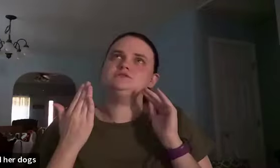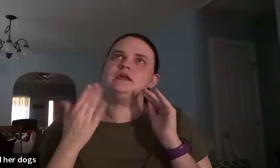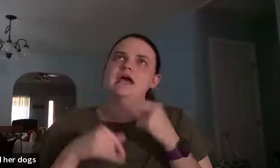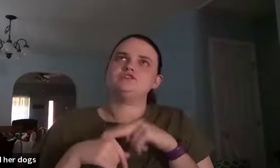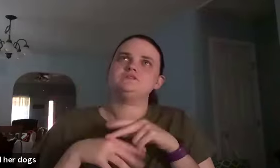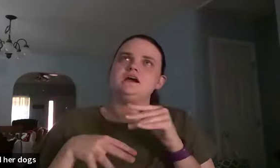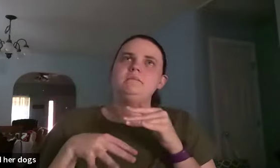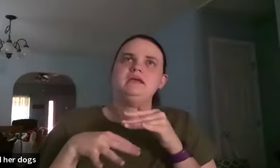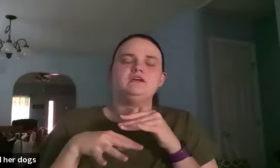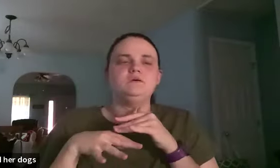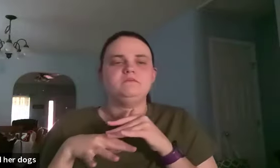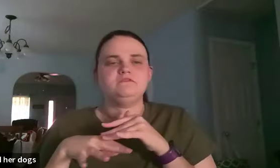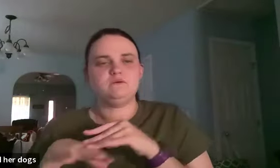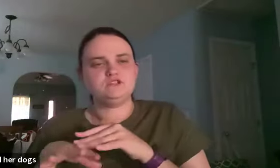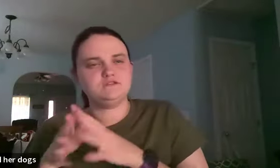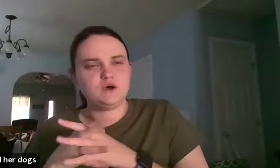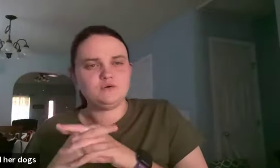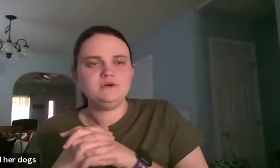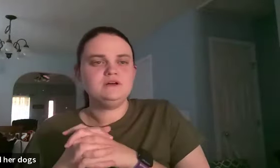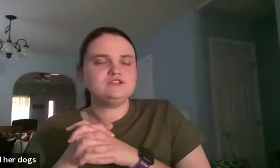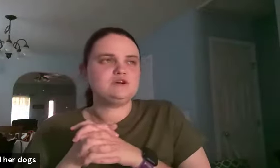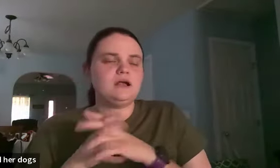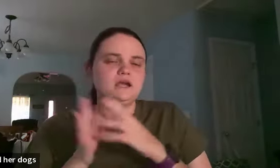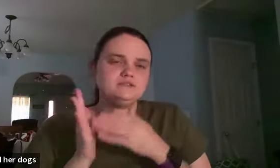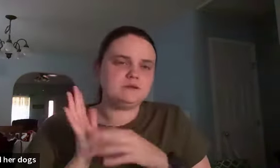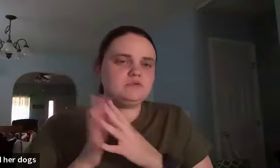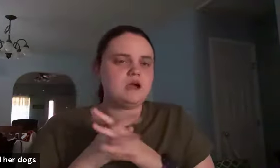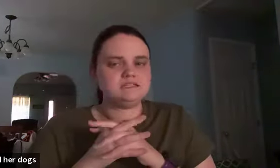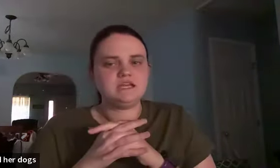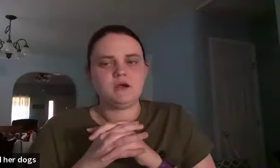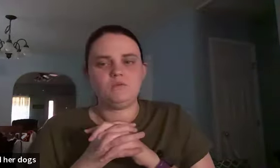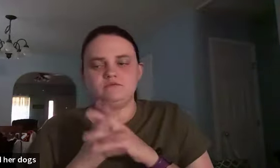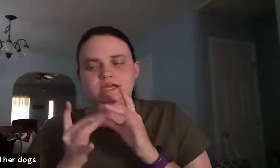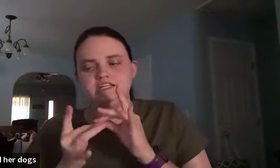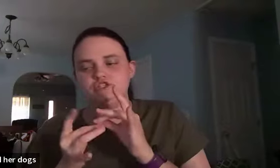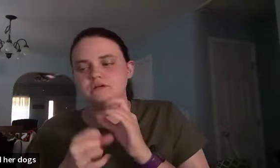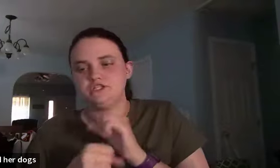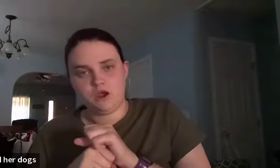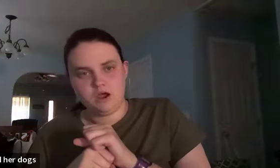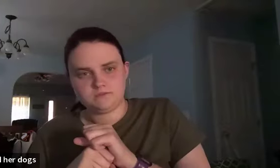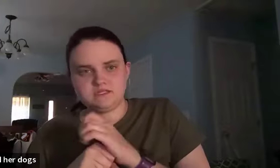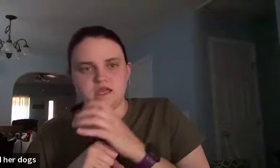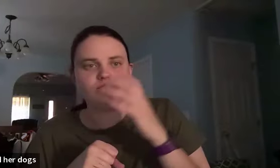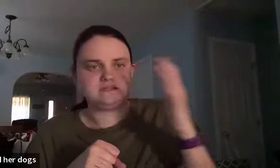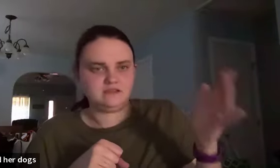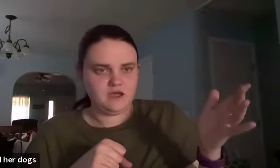to naturally kind of make it fit with the flow. So like I know some people were asking about related to like jobs and things like